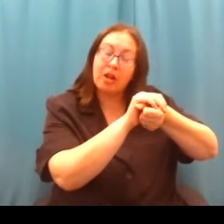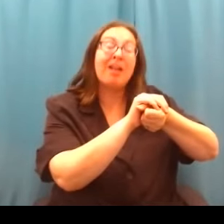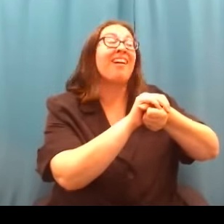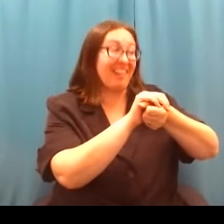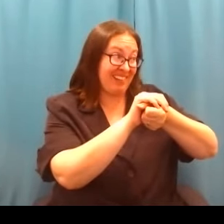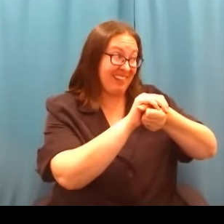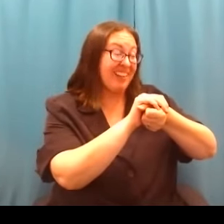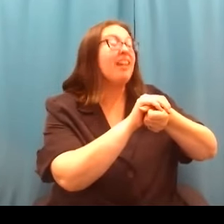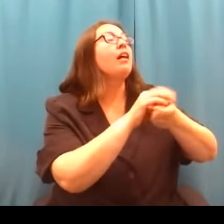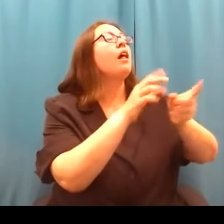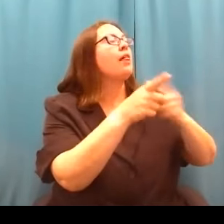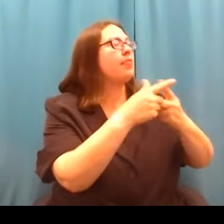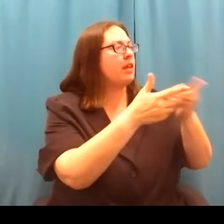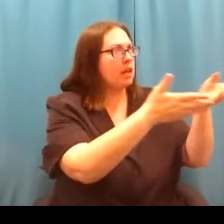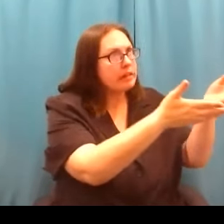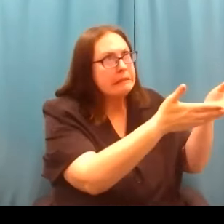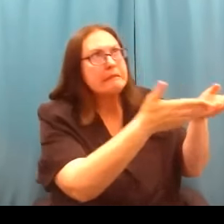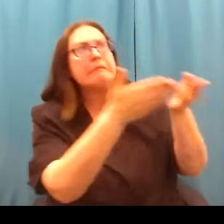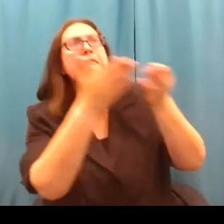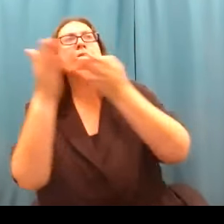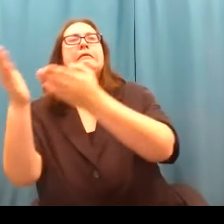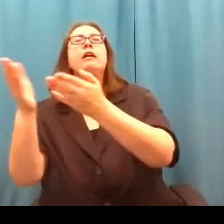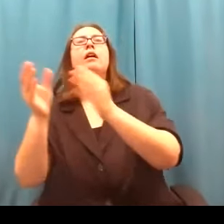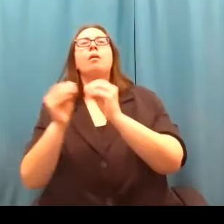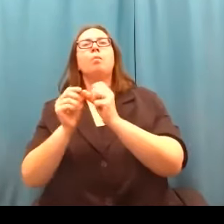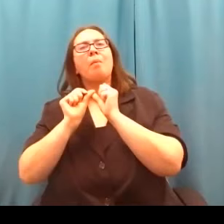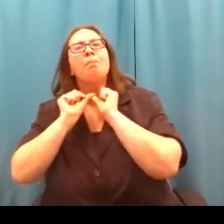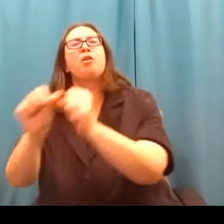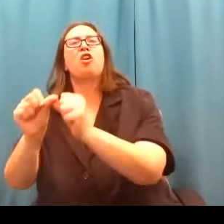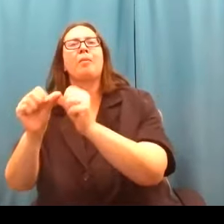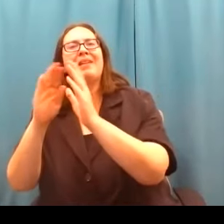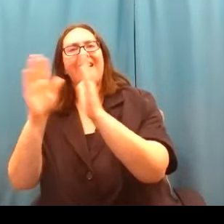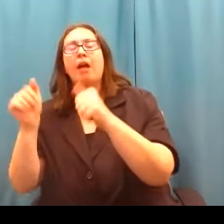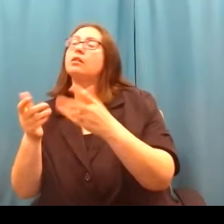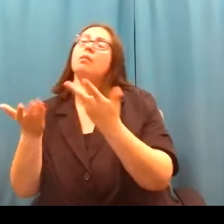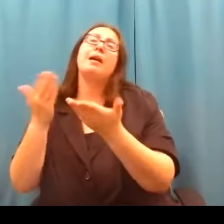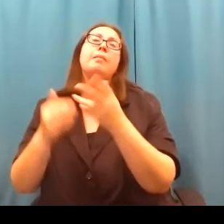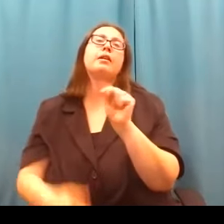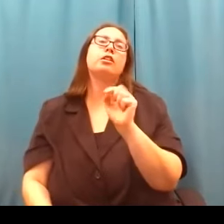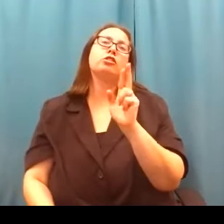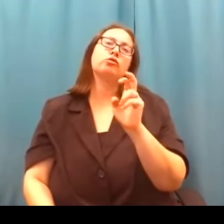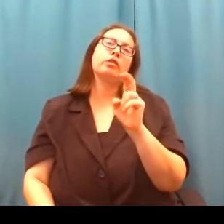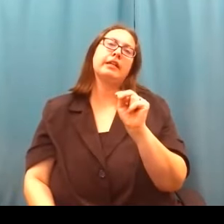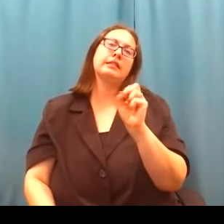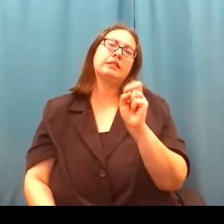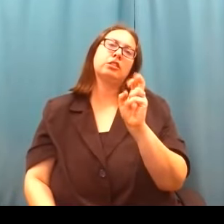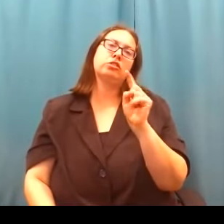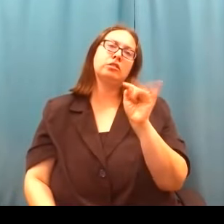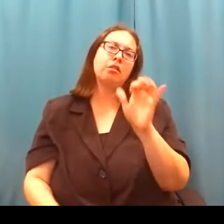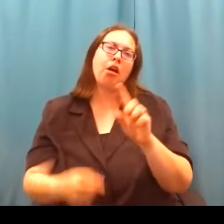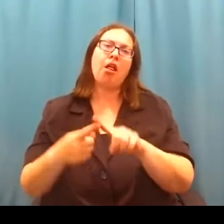permanent housing, either transitional housing or permanent supportive housing. So that's our